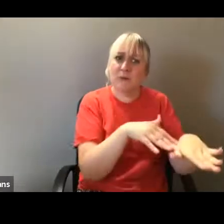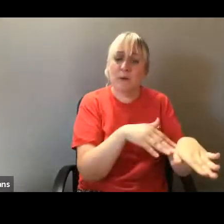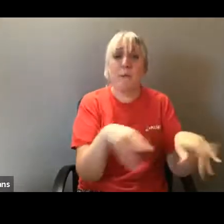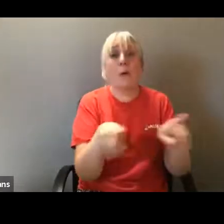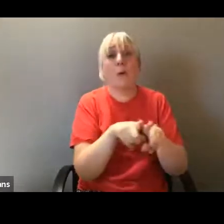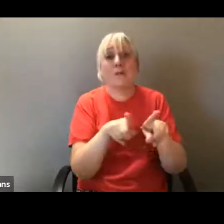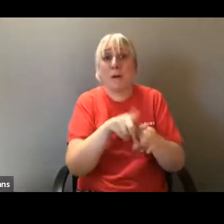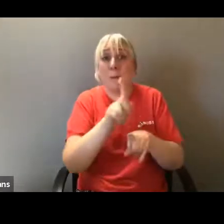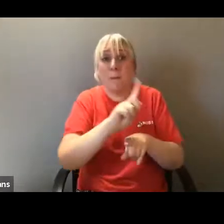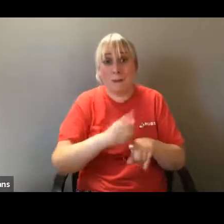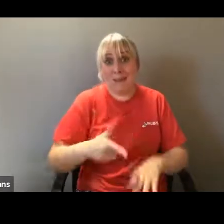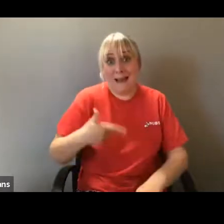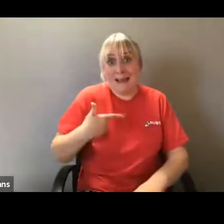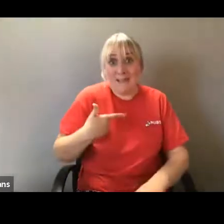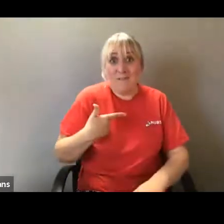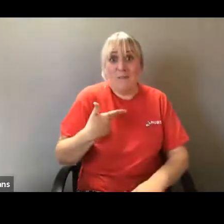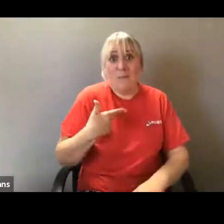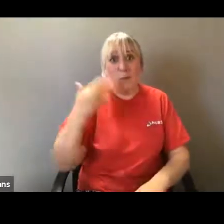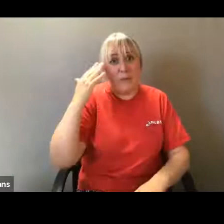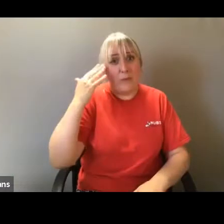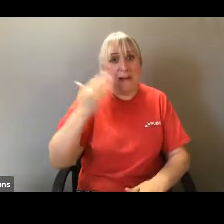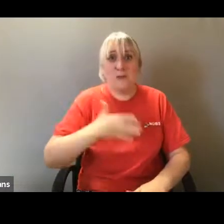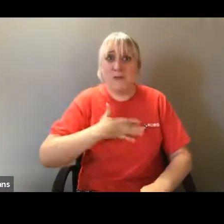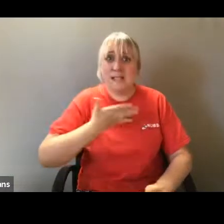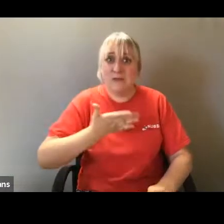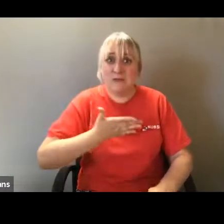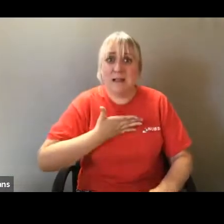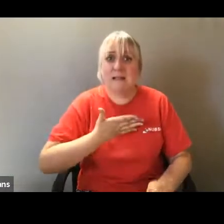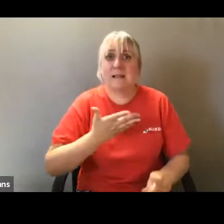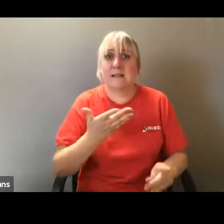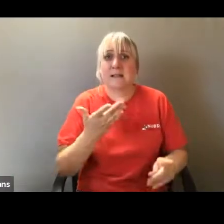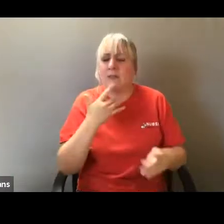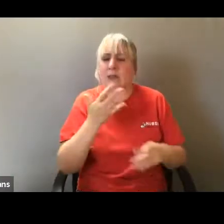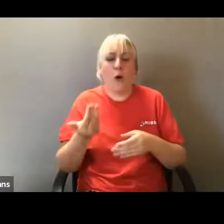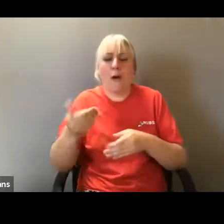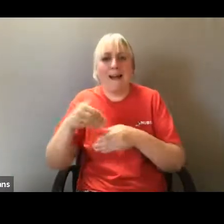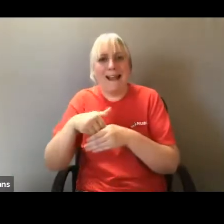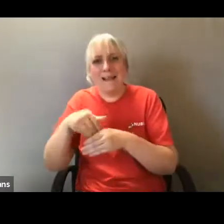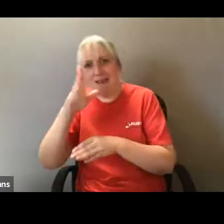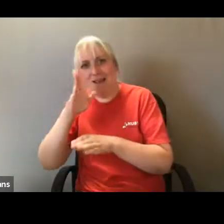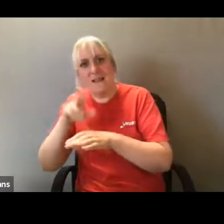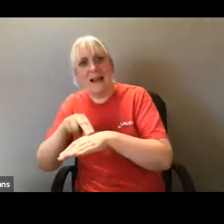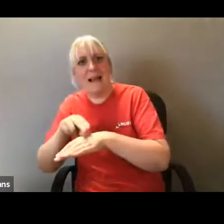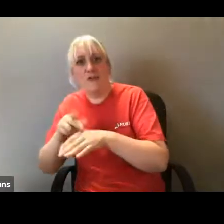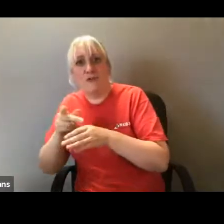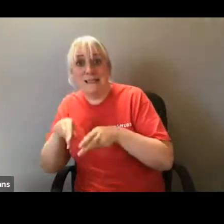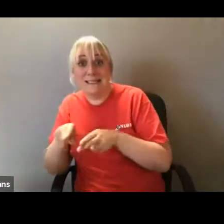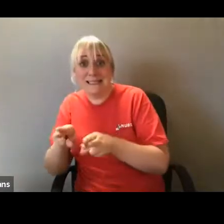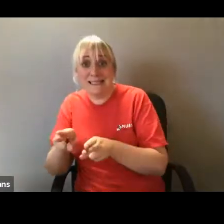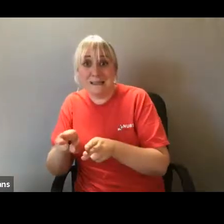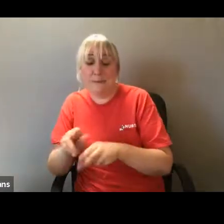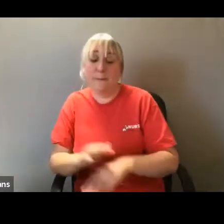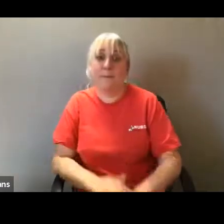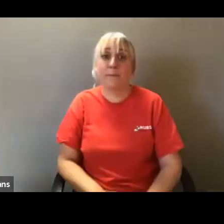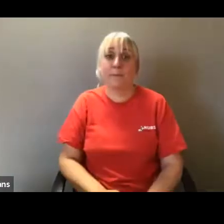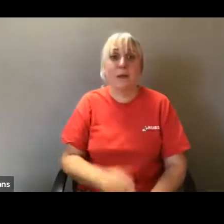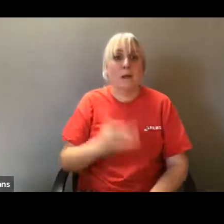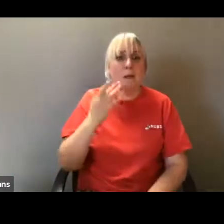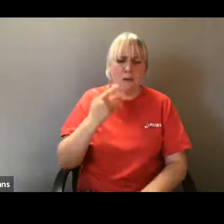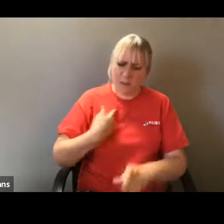not basically in secondary care or in the psychiatric system. So when we speak of social inclusion,